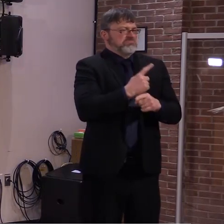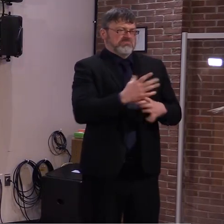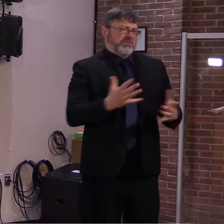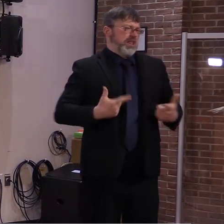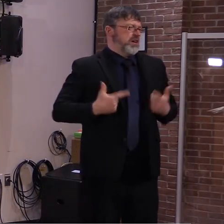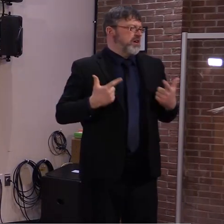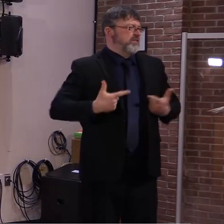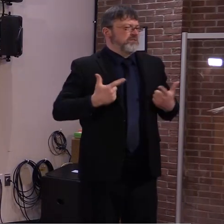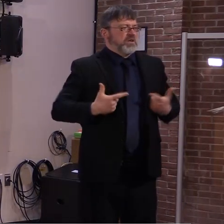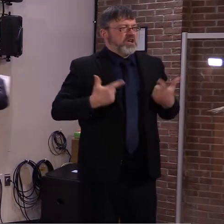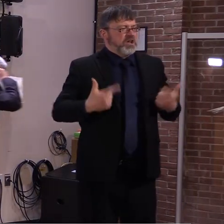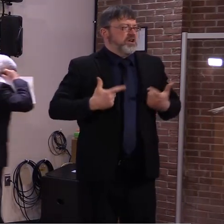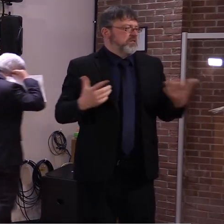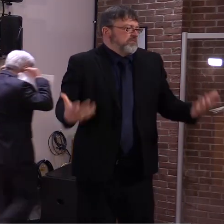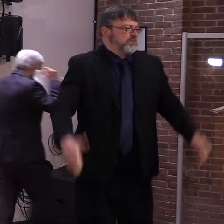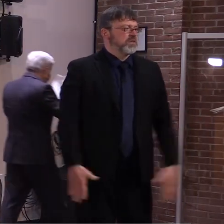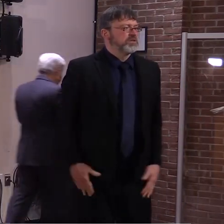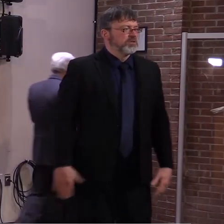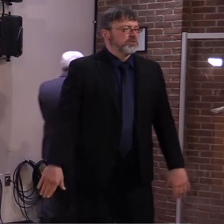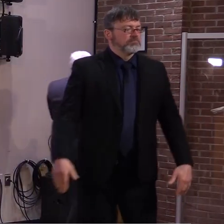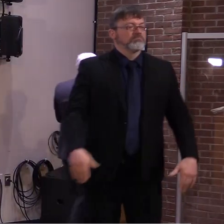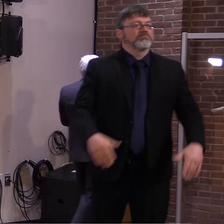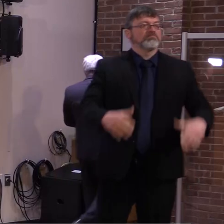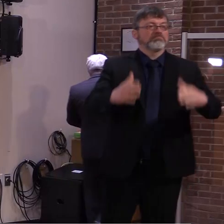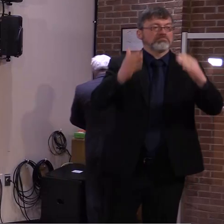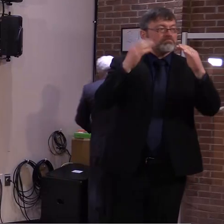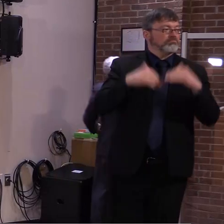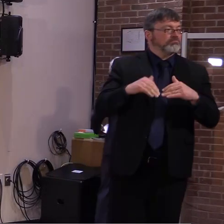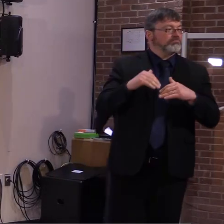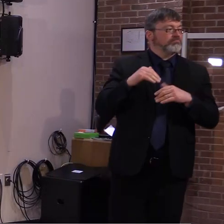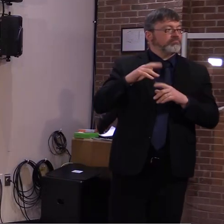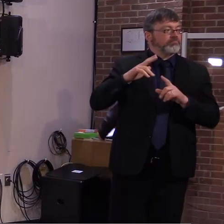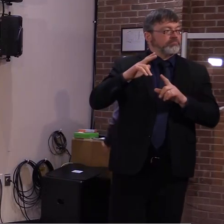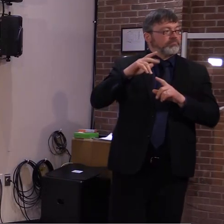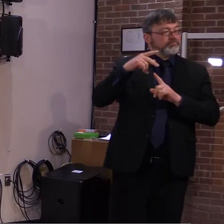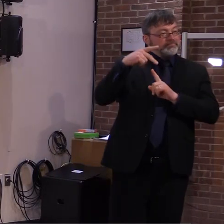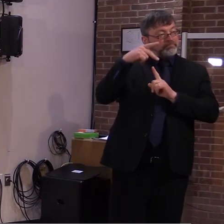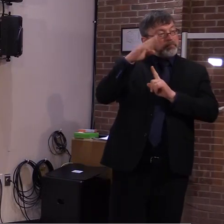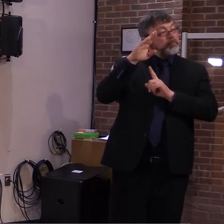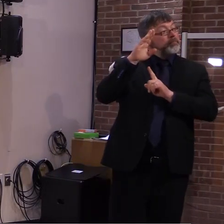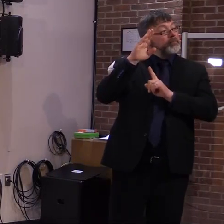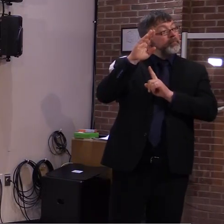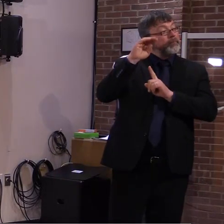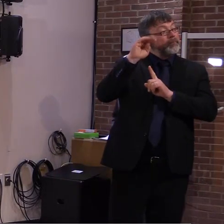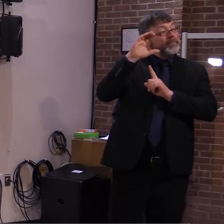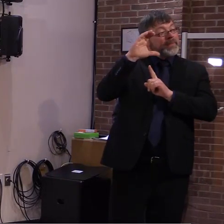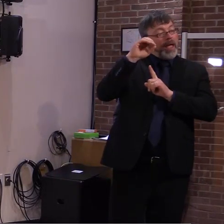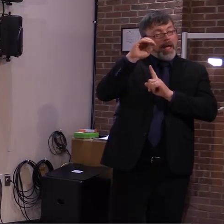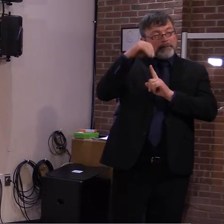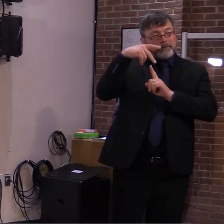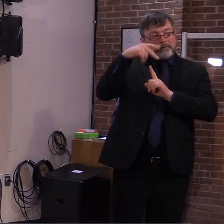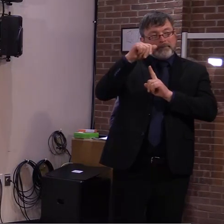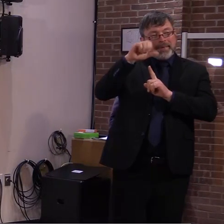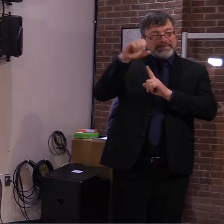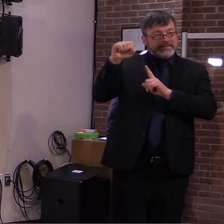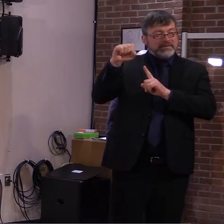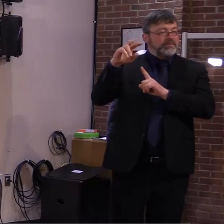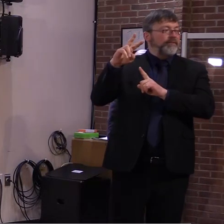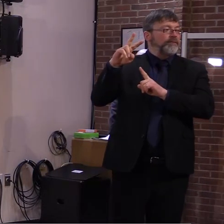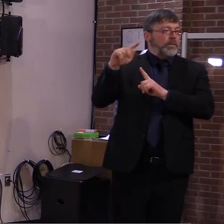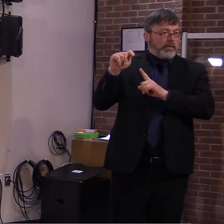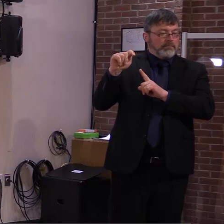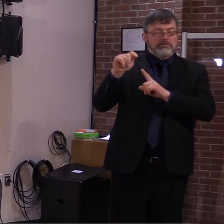Vermont. Thank you, Rebecca. Vermont has gotten a fair amount of national press since it announced that the state would open